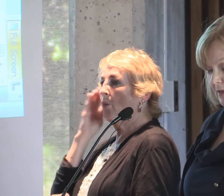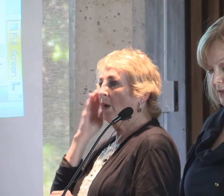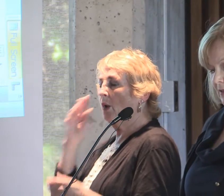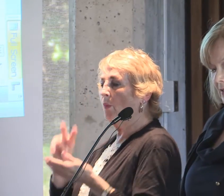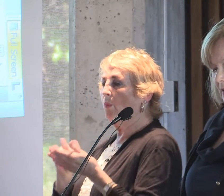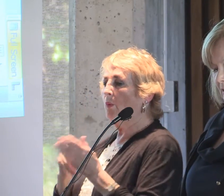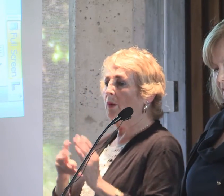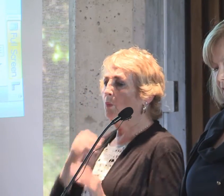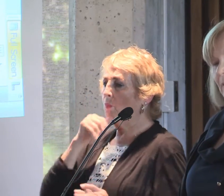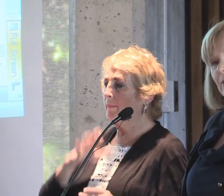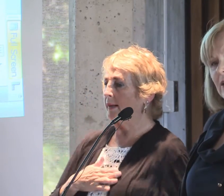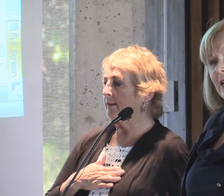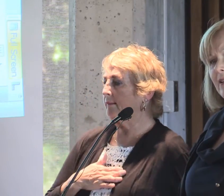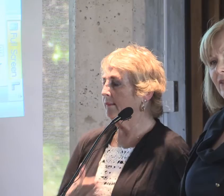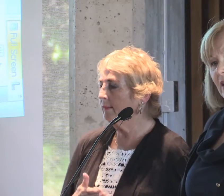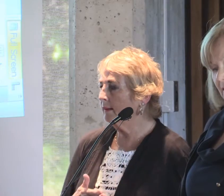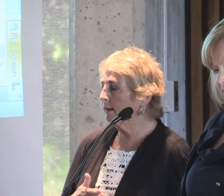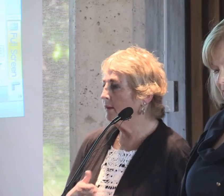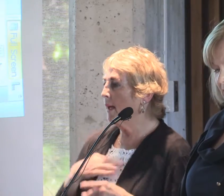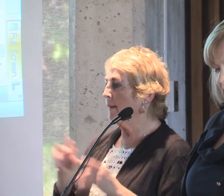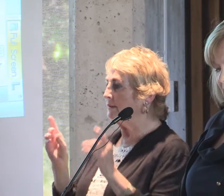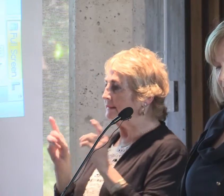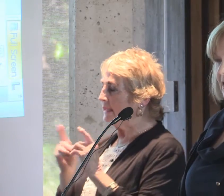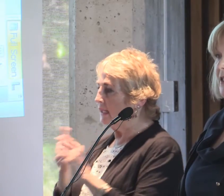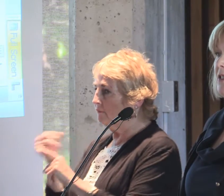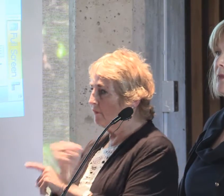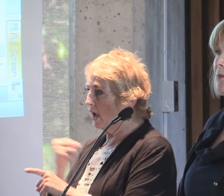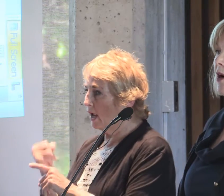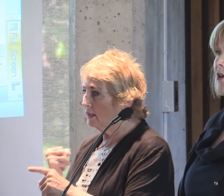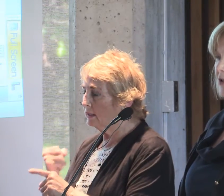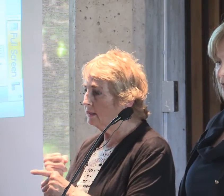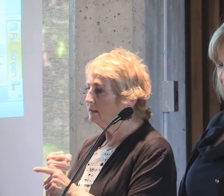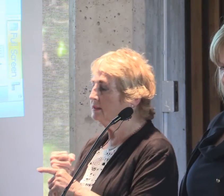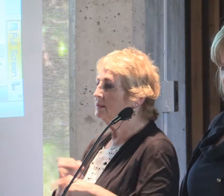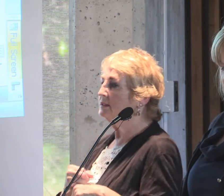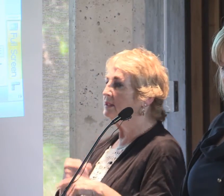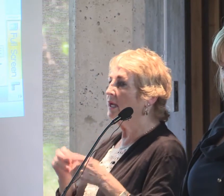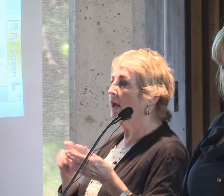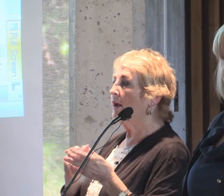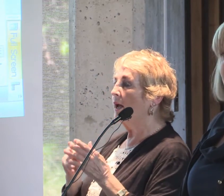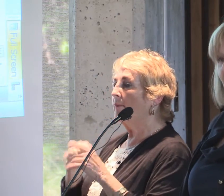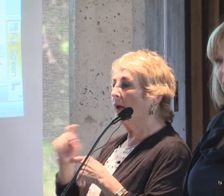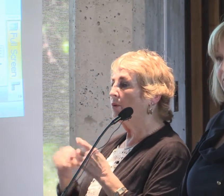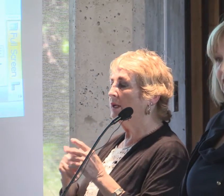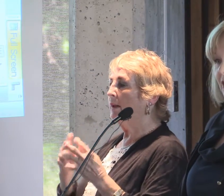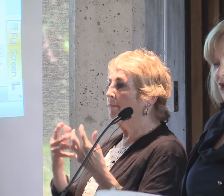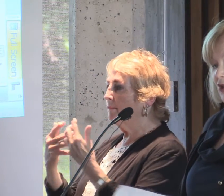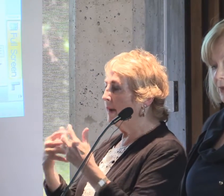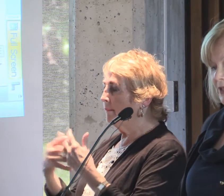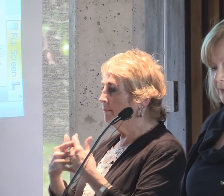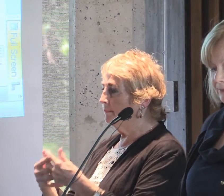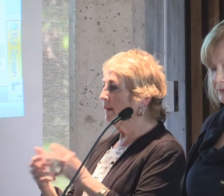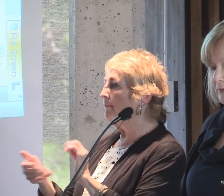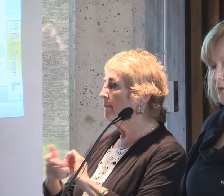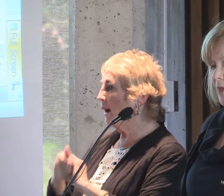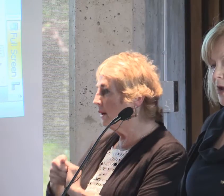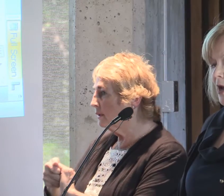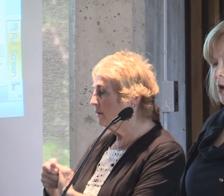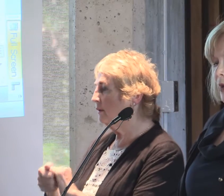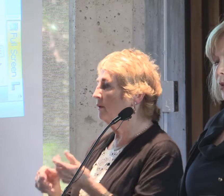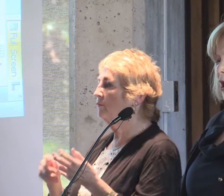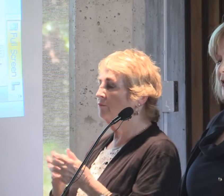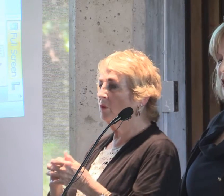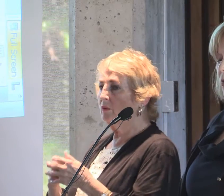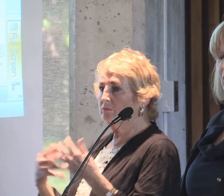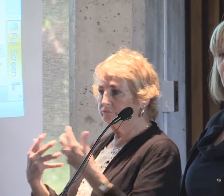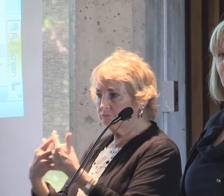consent, about dating violence, intimate partner violence, and healthy relationships.